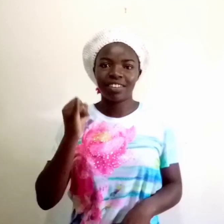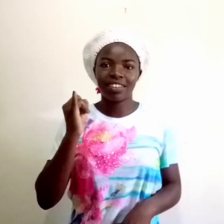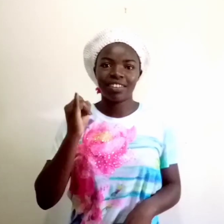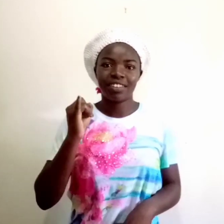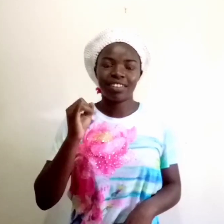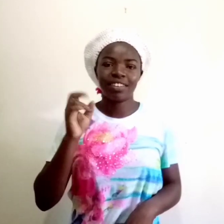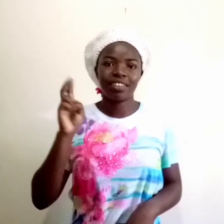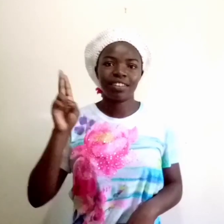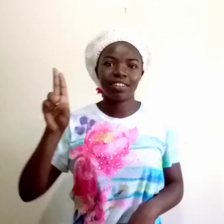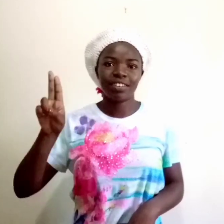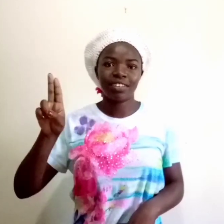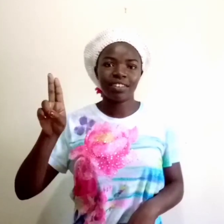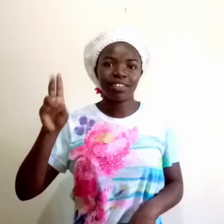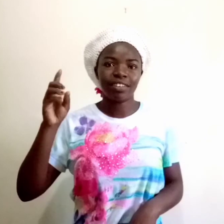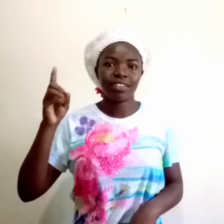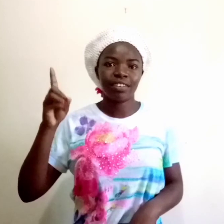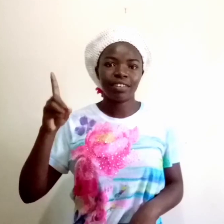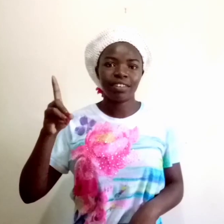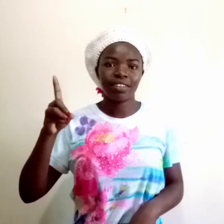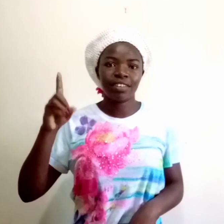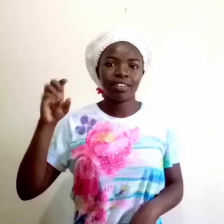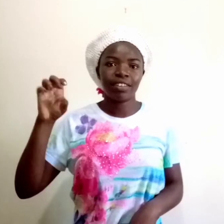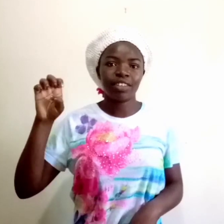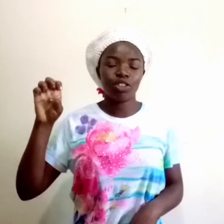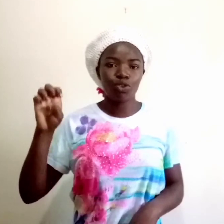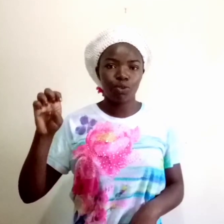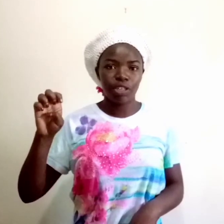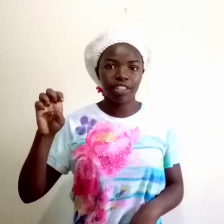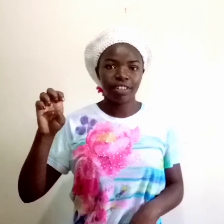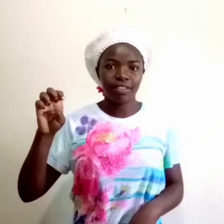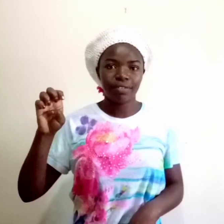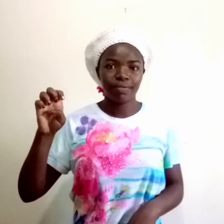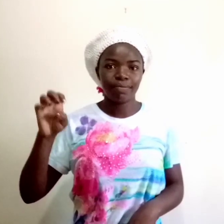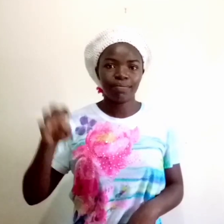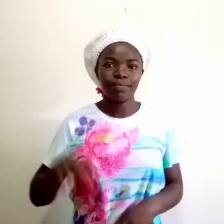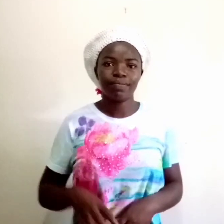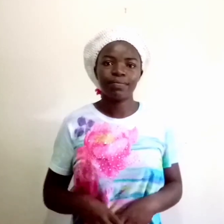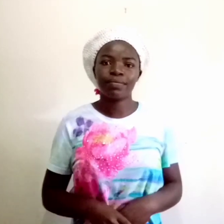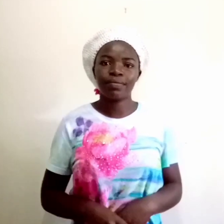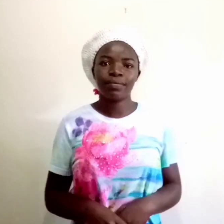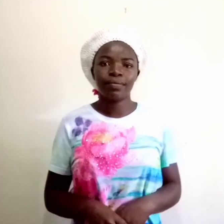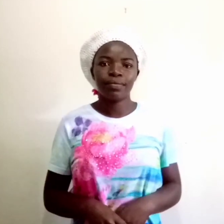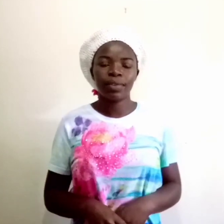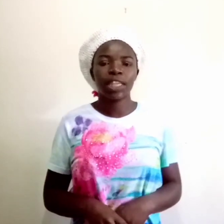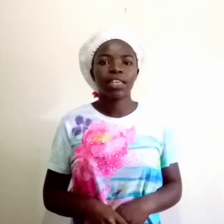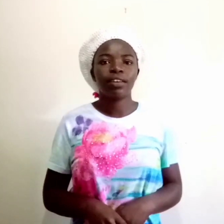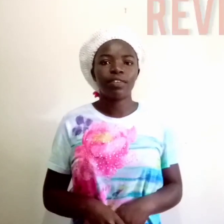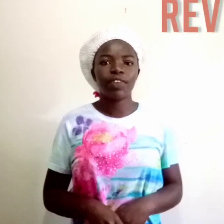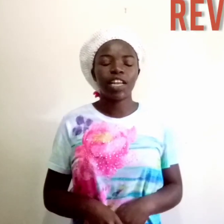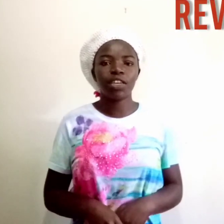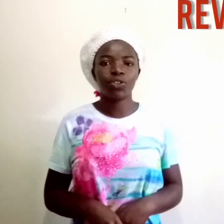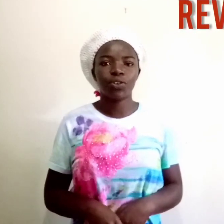Jude. revelation,